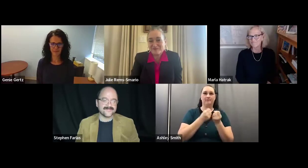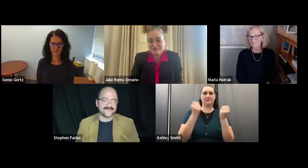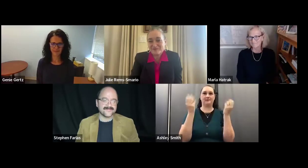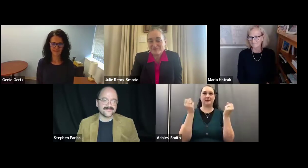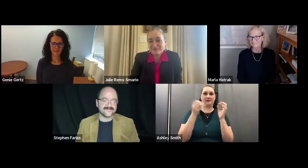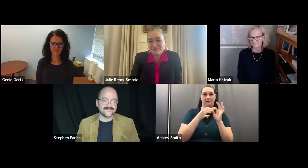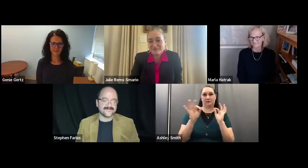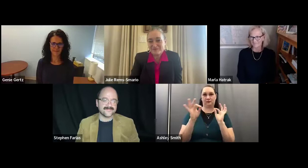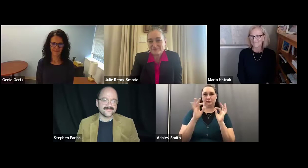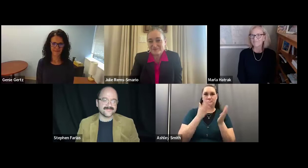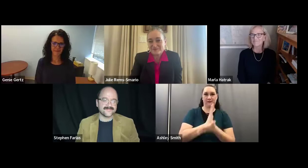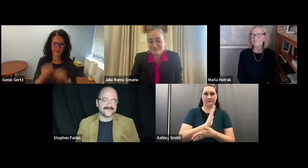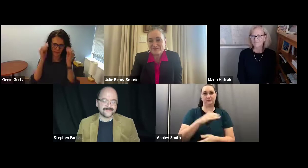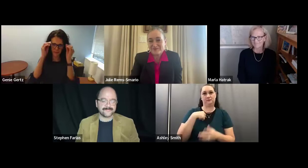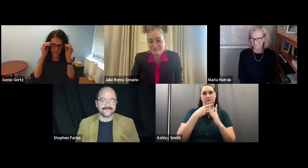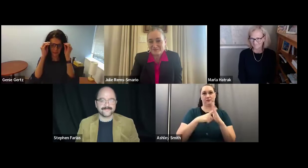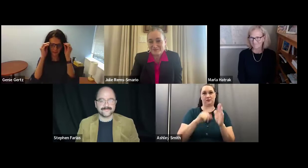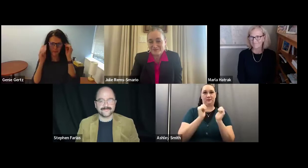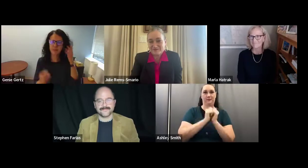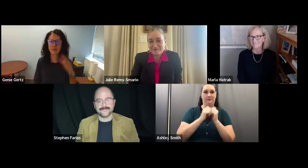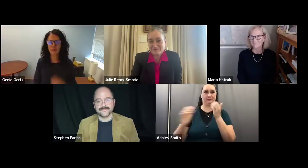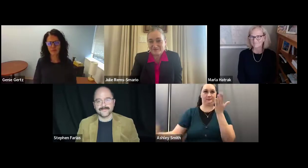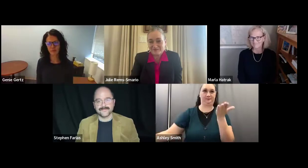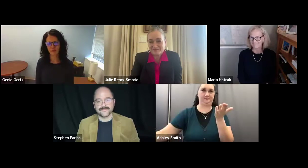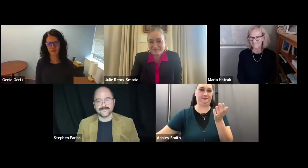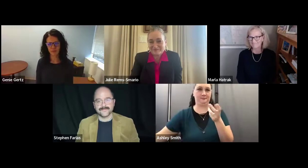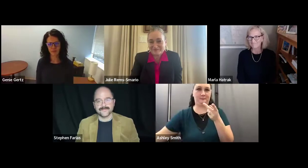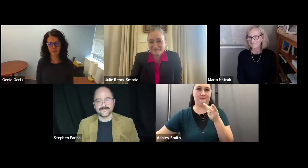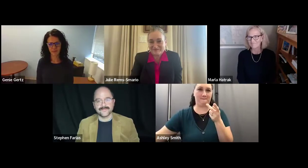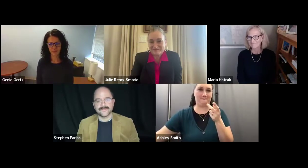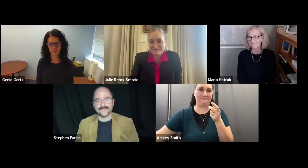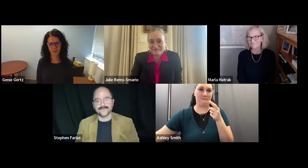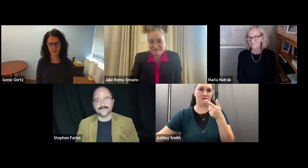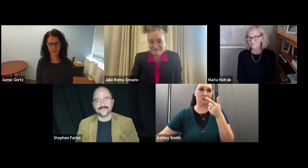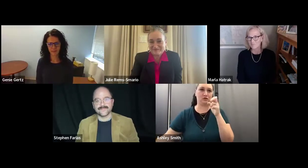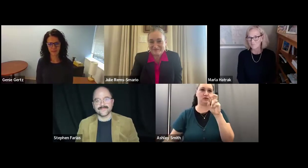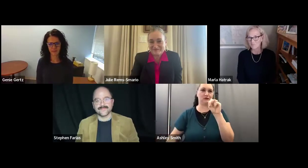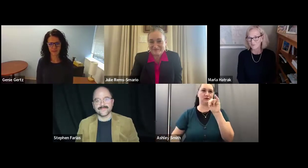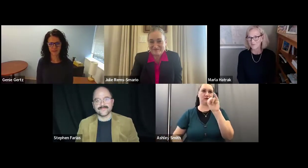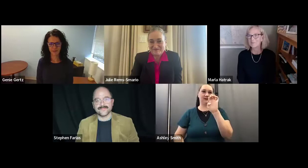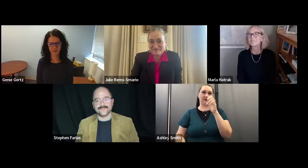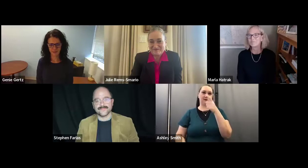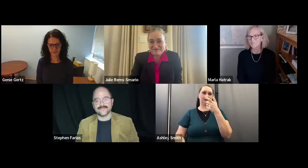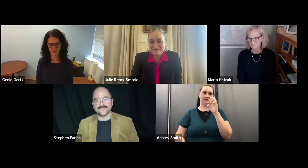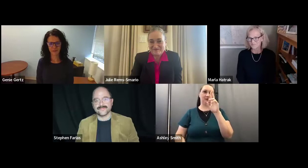where you work, and how and why you support sign language. So we can start with